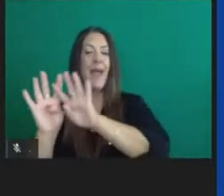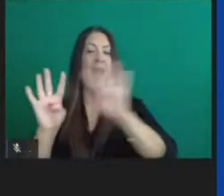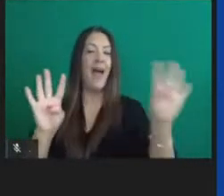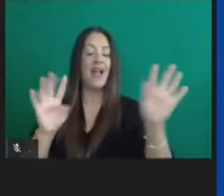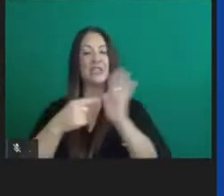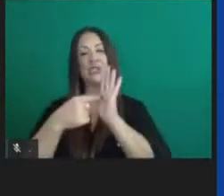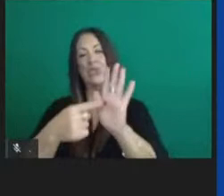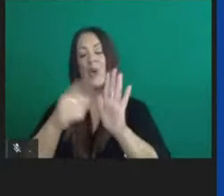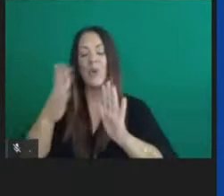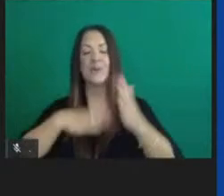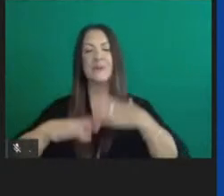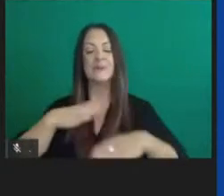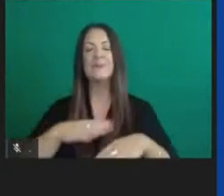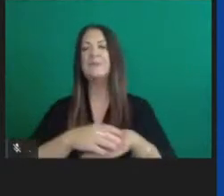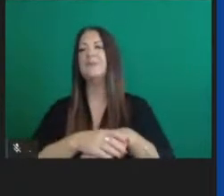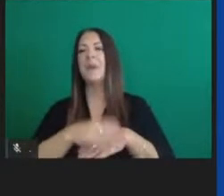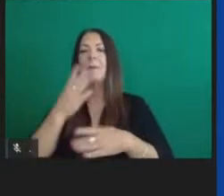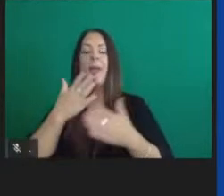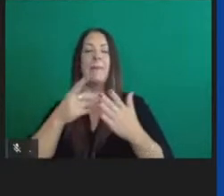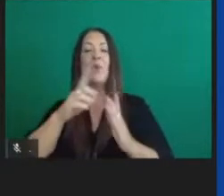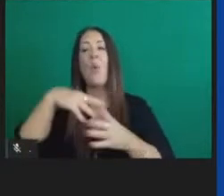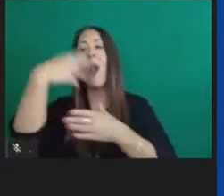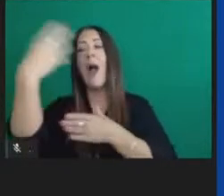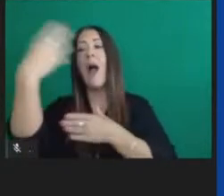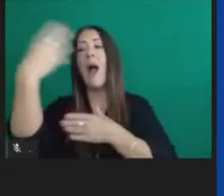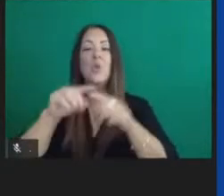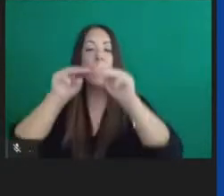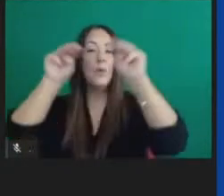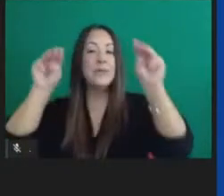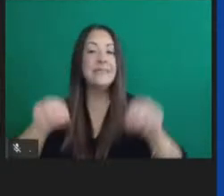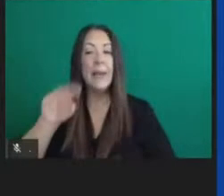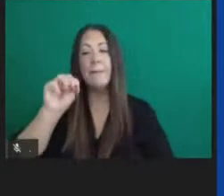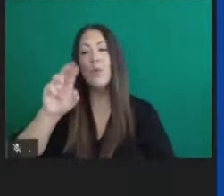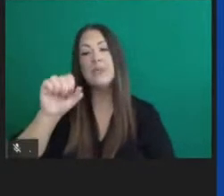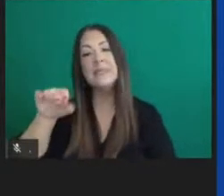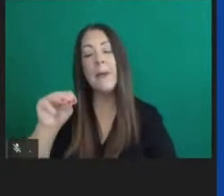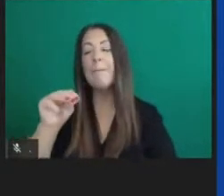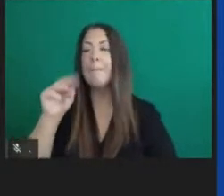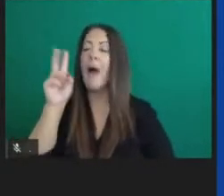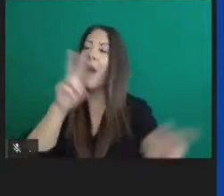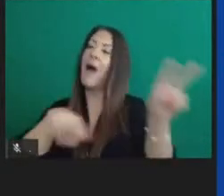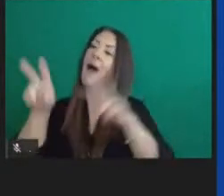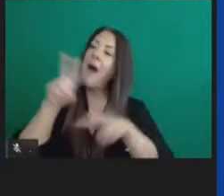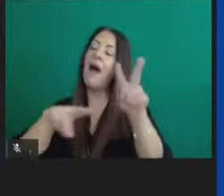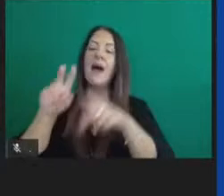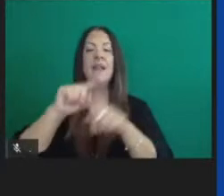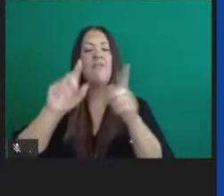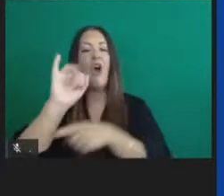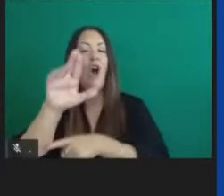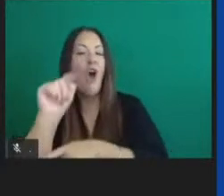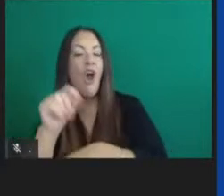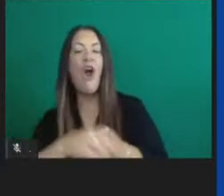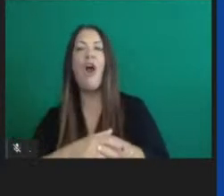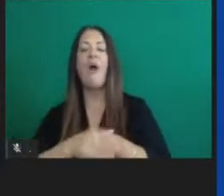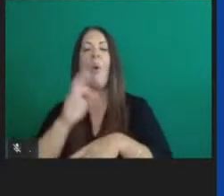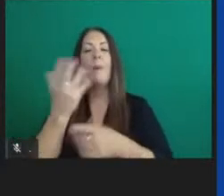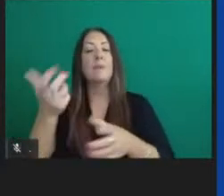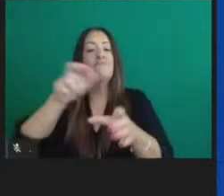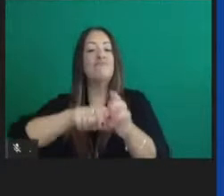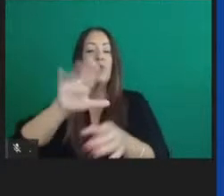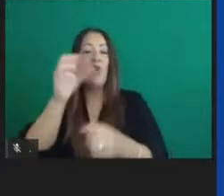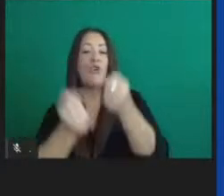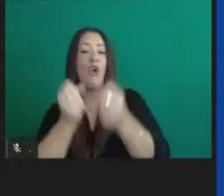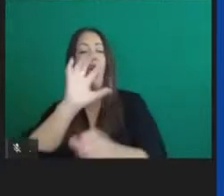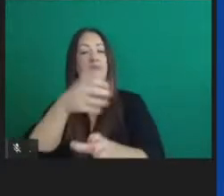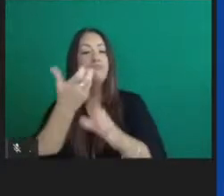an outdoor museum. I know a number of these are popping up across the state. And then car-based activities, making sure that you maybe